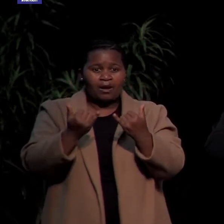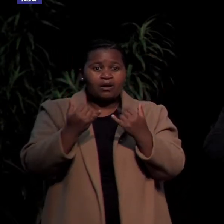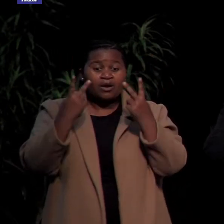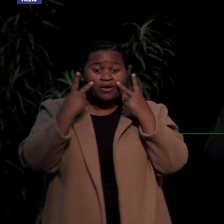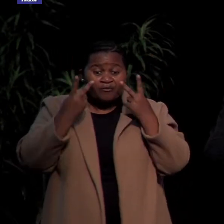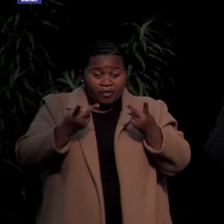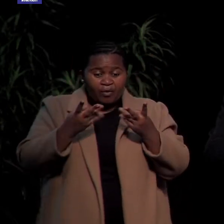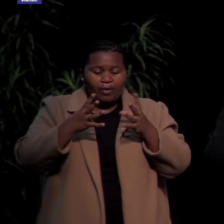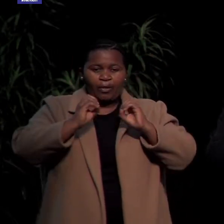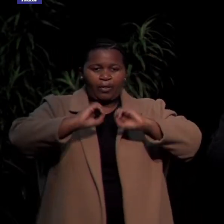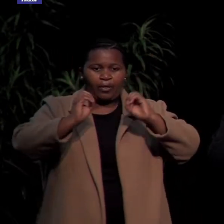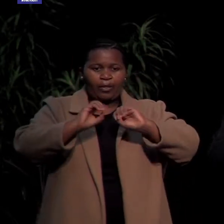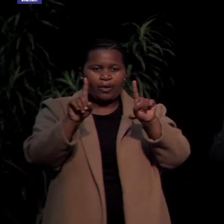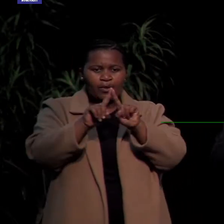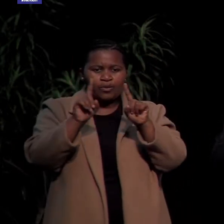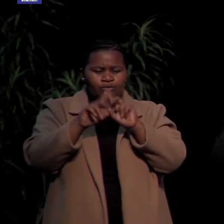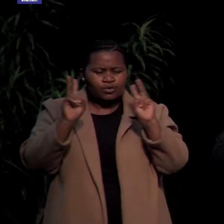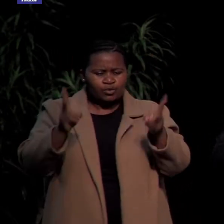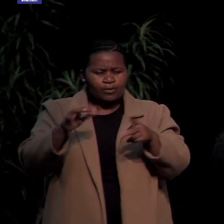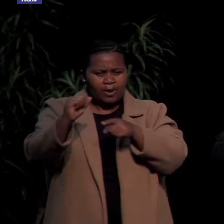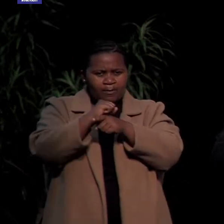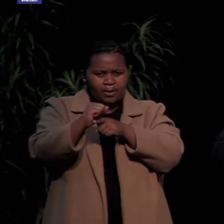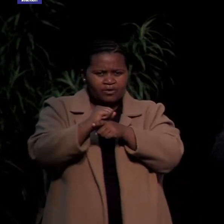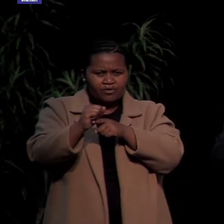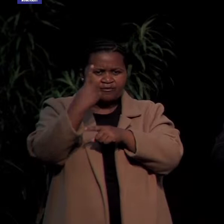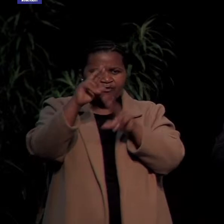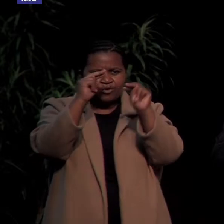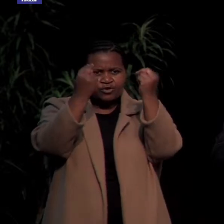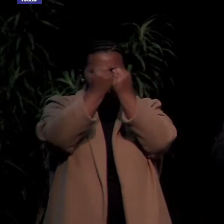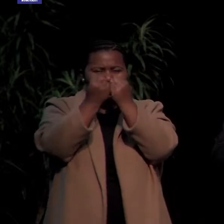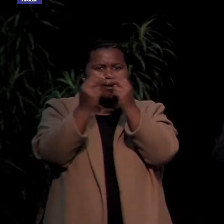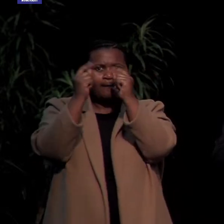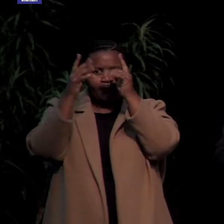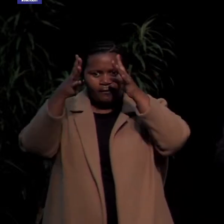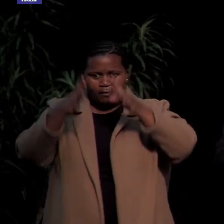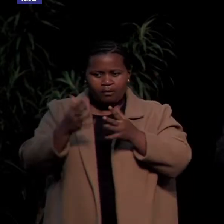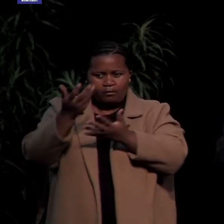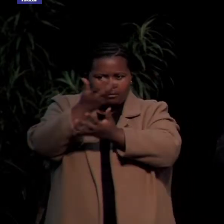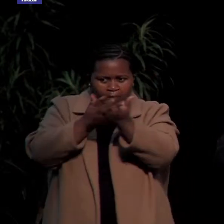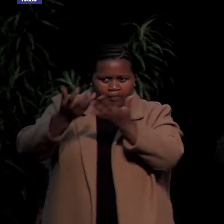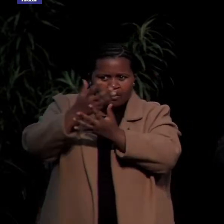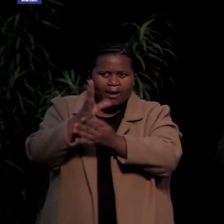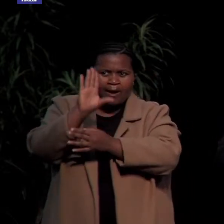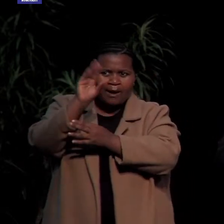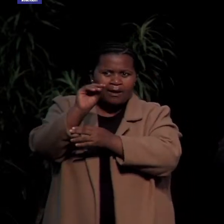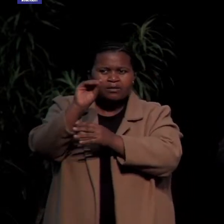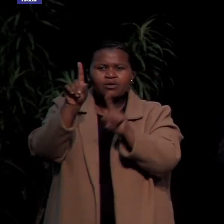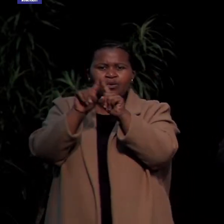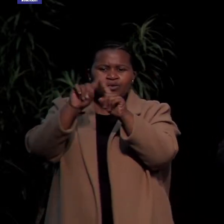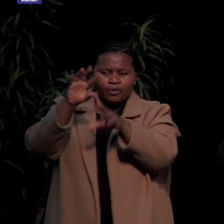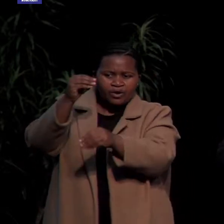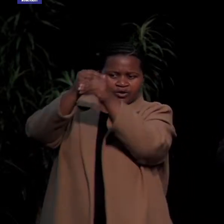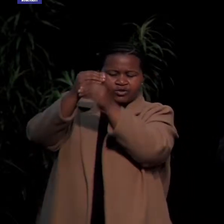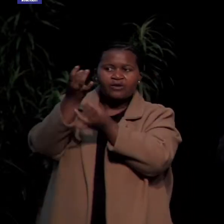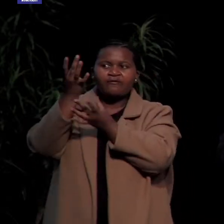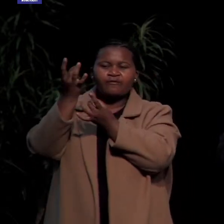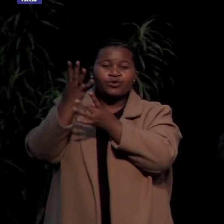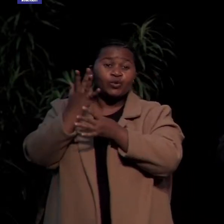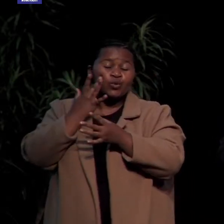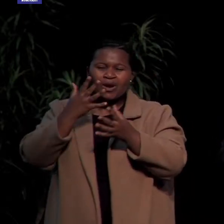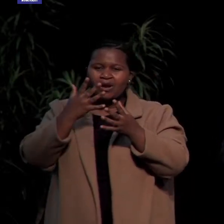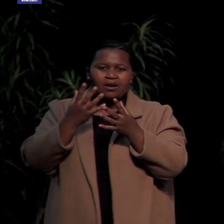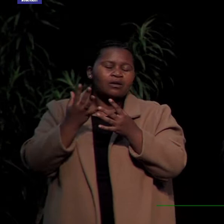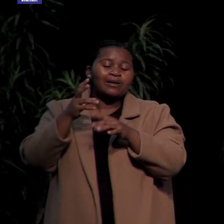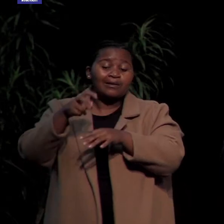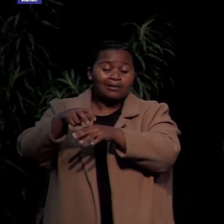review, and it is normal practice for National Treasury to engage with the municipality for clarification and additional information whenever